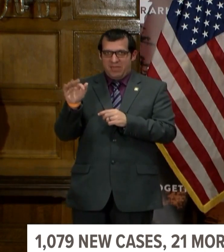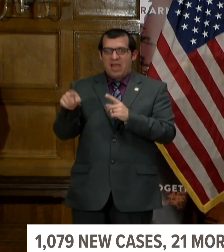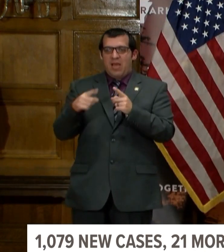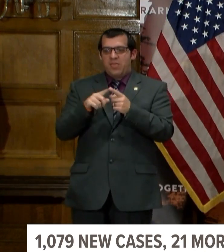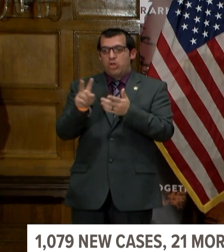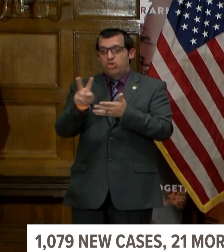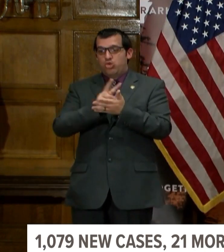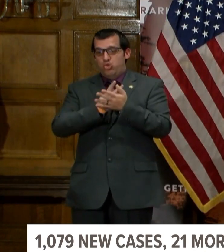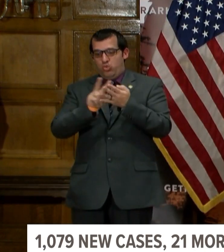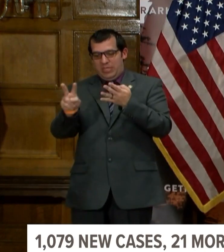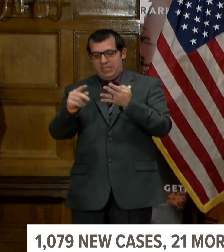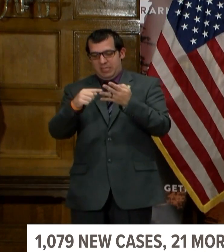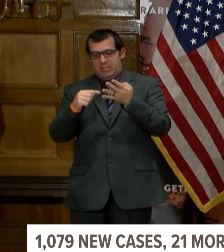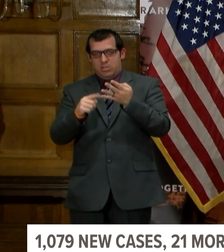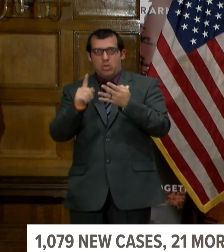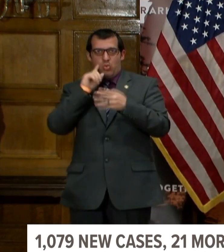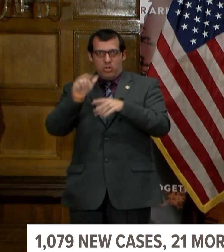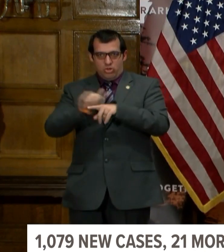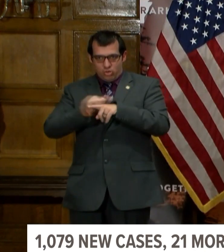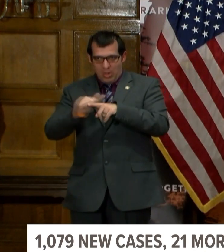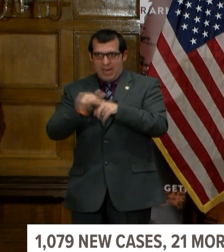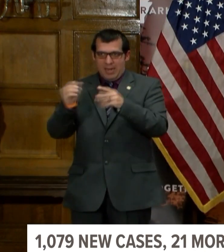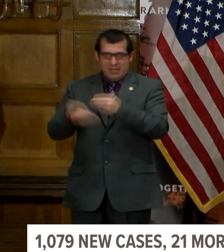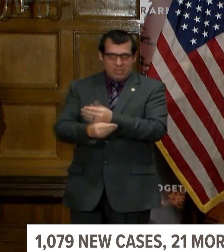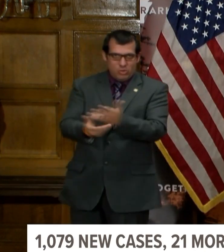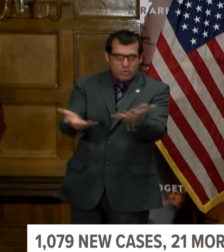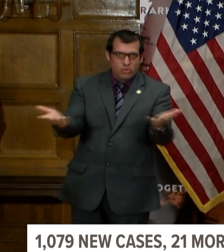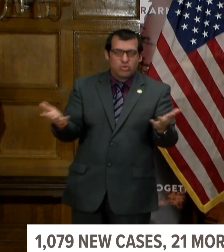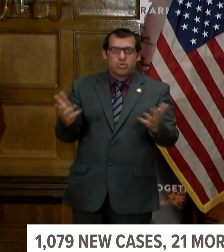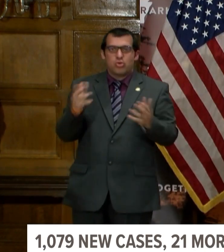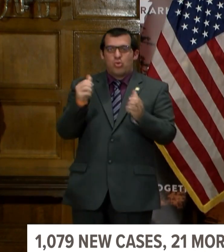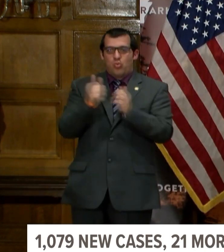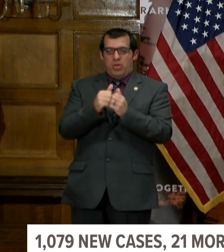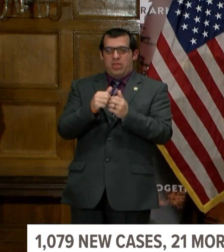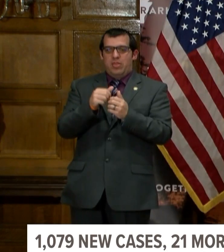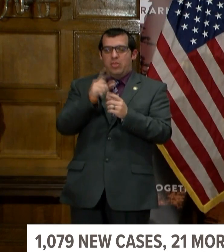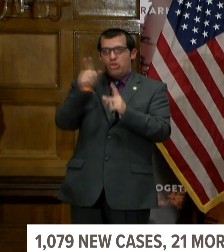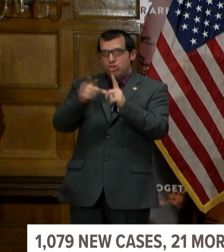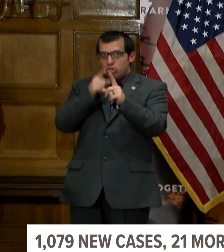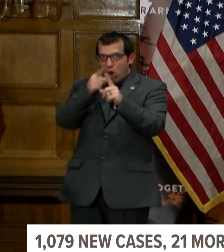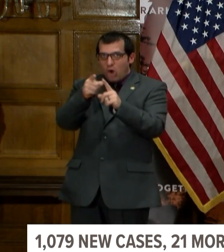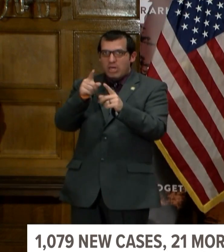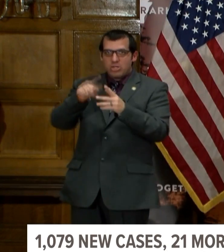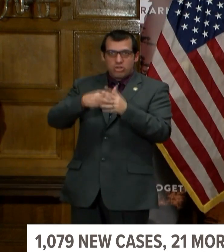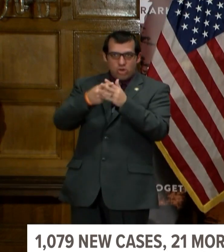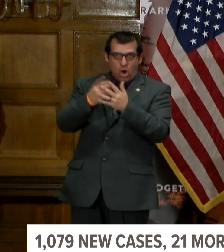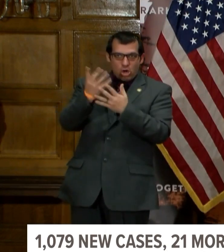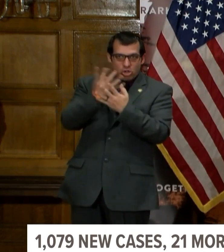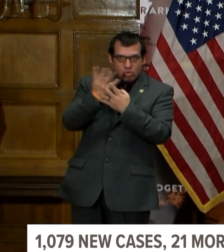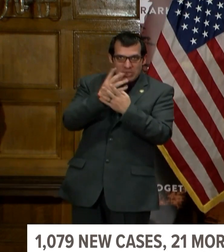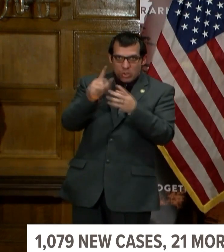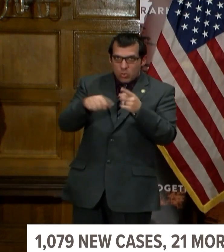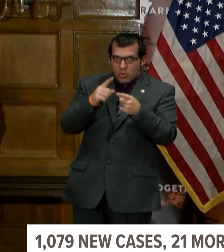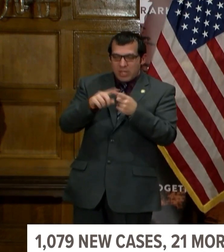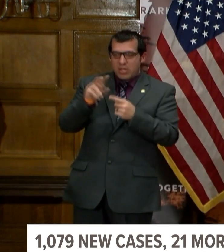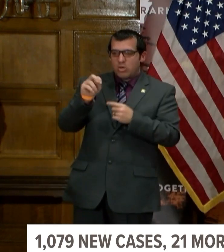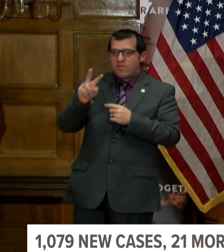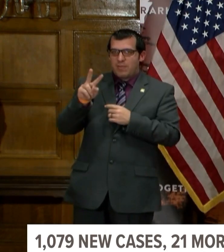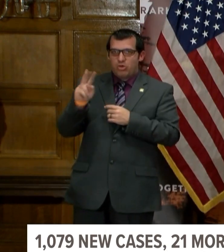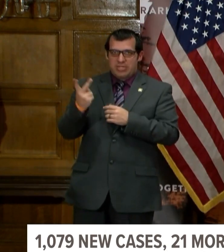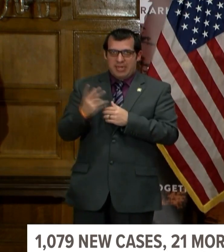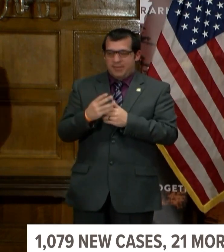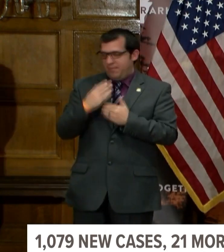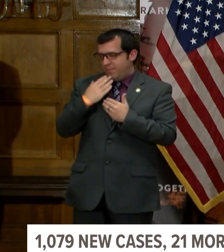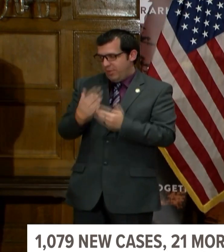through the process of doing the training and distribution, with our target date for screening to be November 2nd.